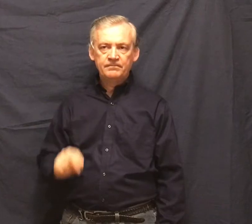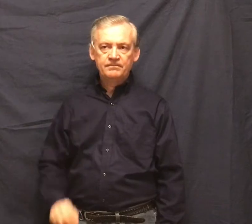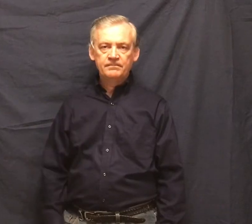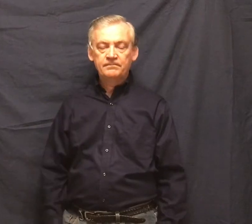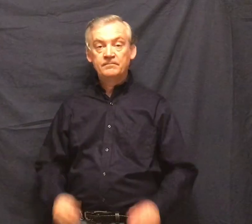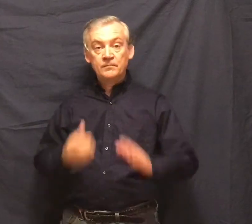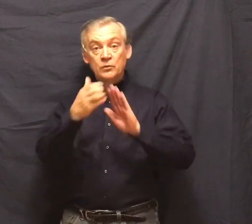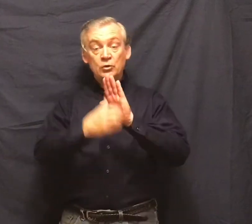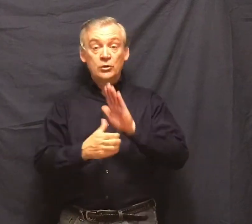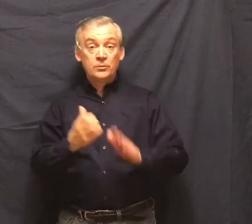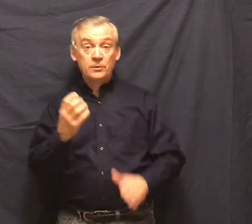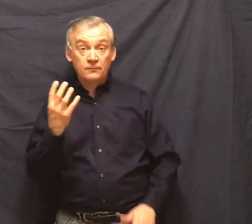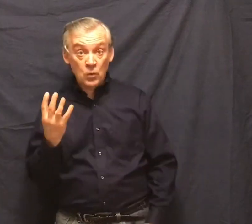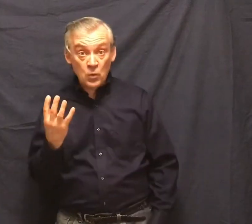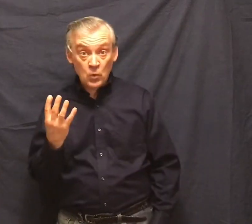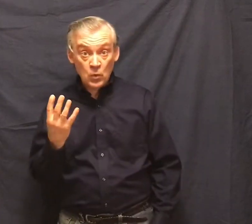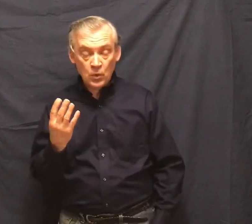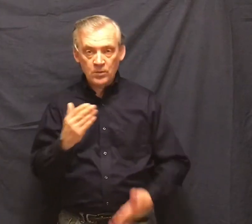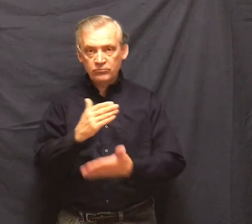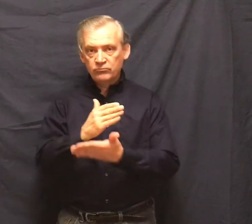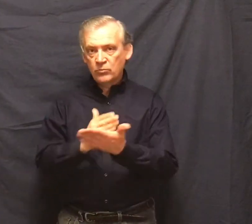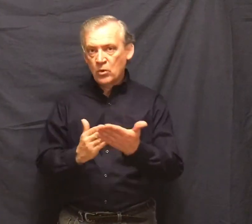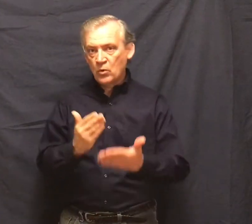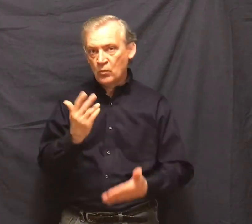Chapter 4, Part 3.